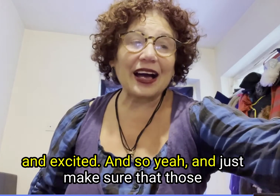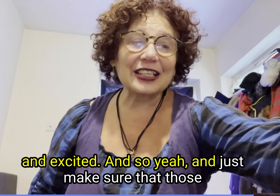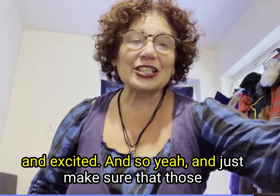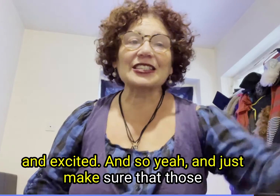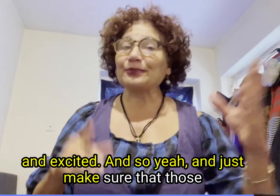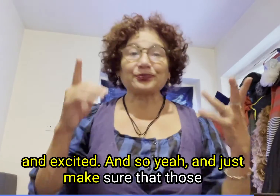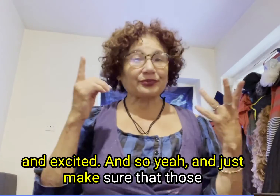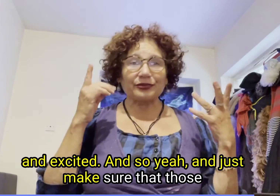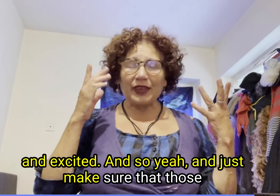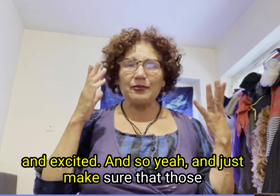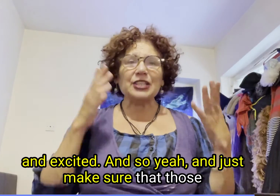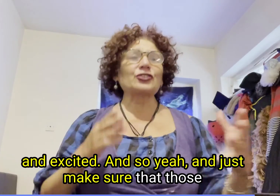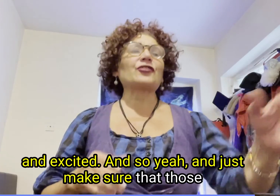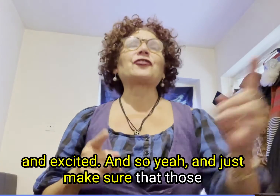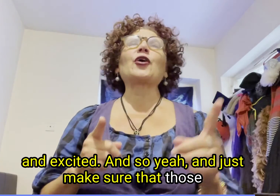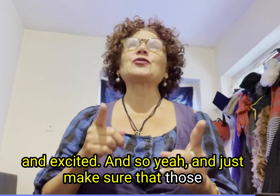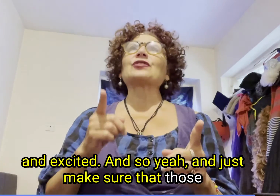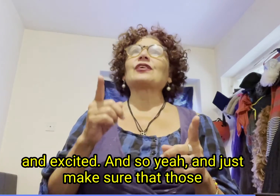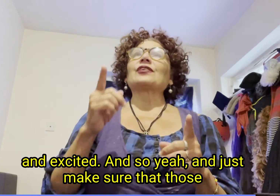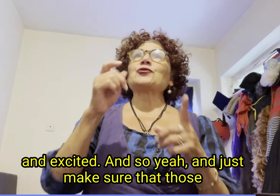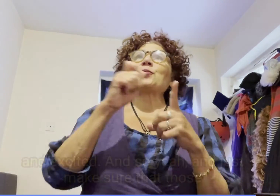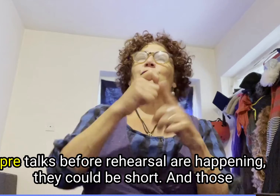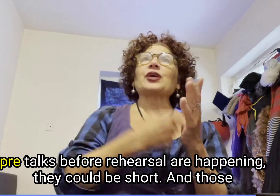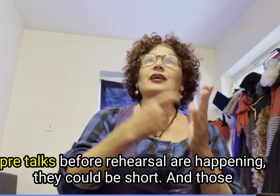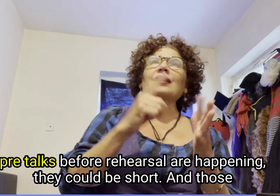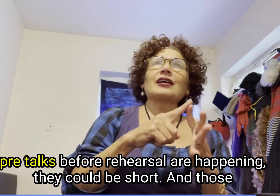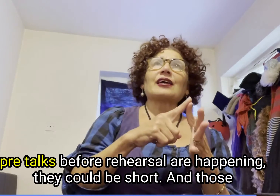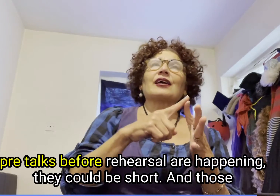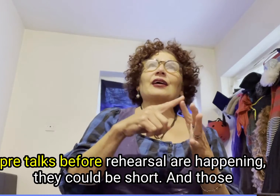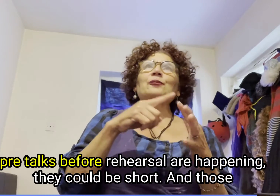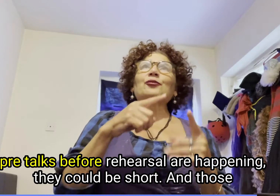and just make sure that those pre